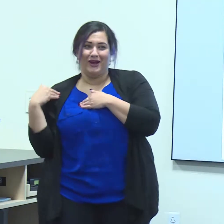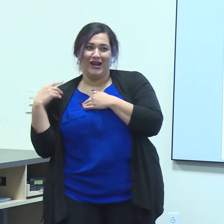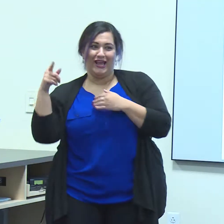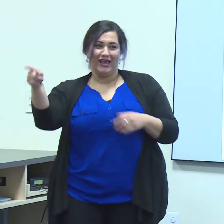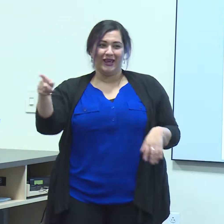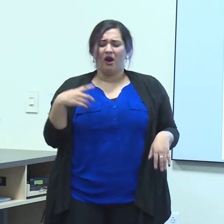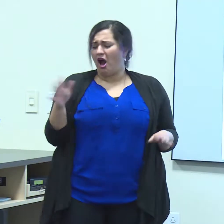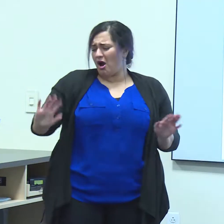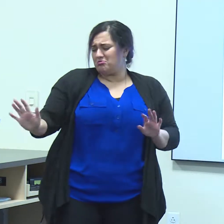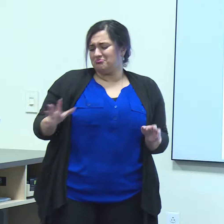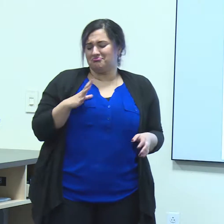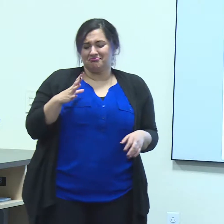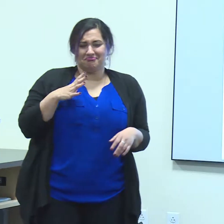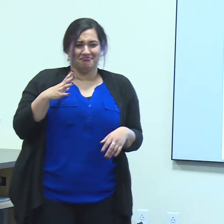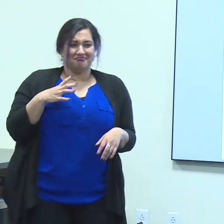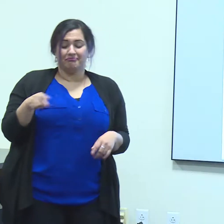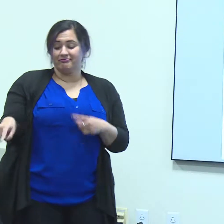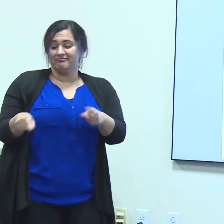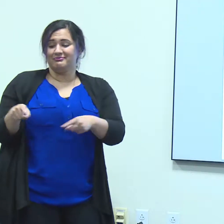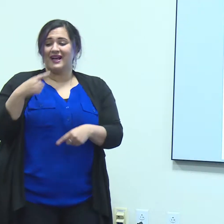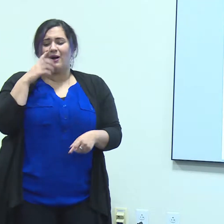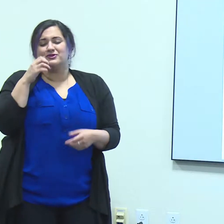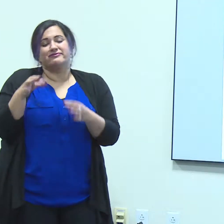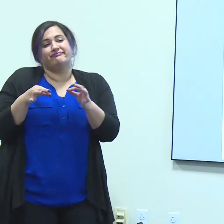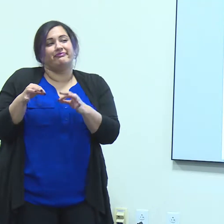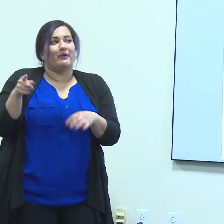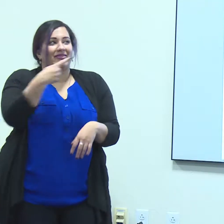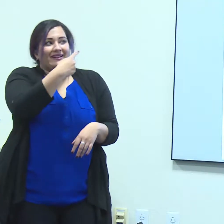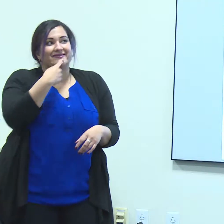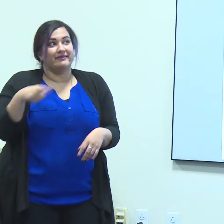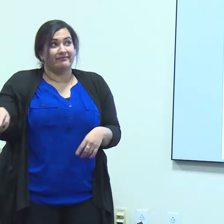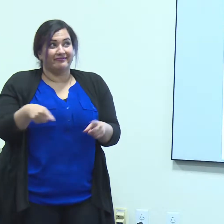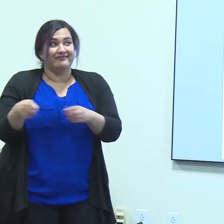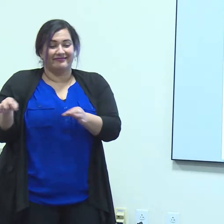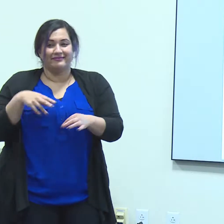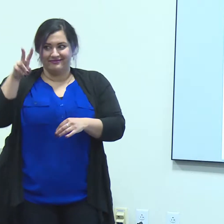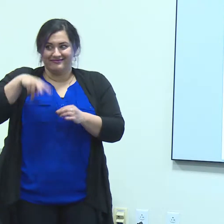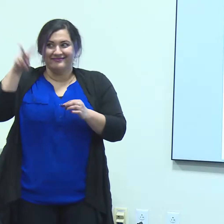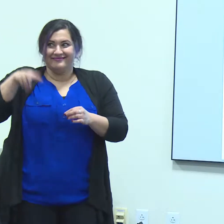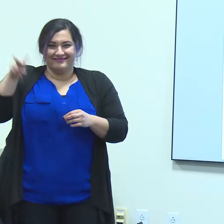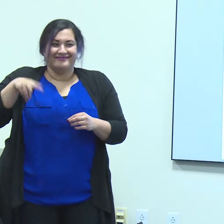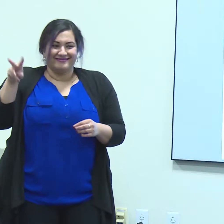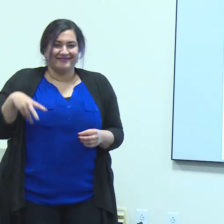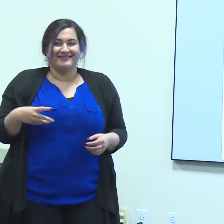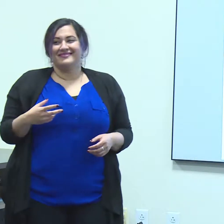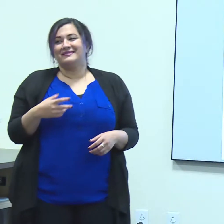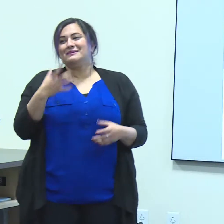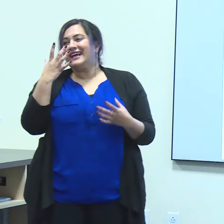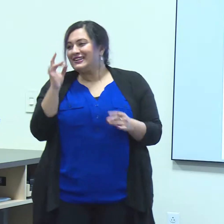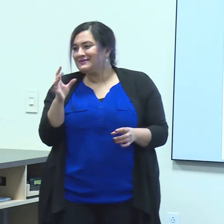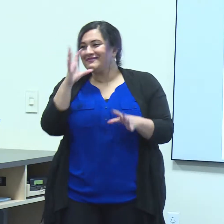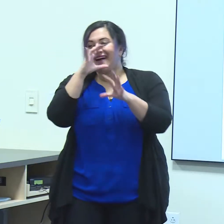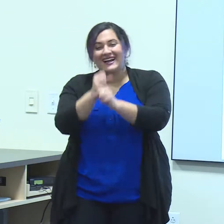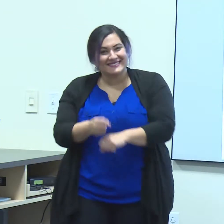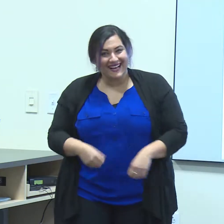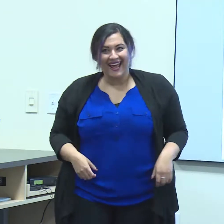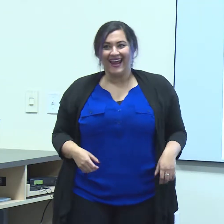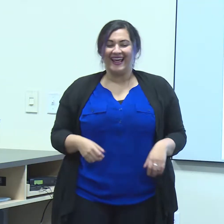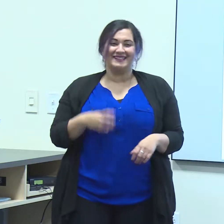In a couple of the labs, I felt like I was a burden because these students had to come, but they would kind of explain what the person speaking would